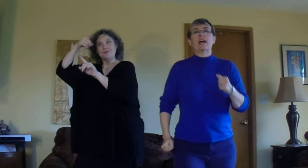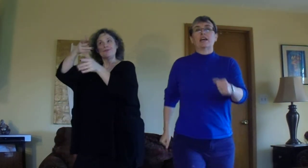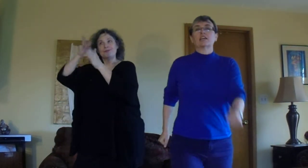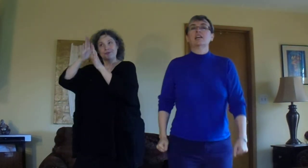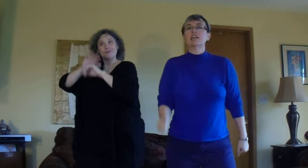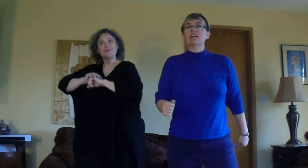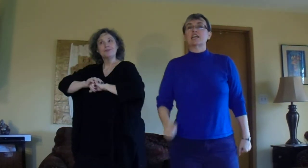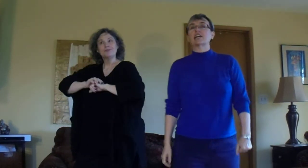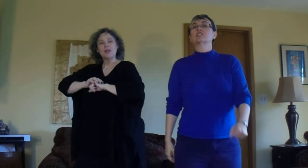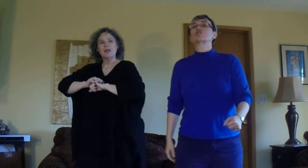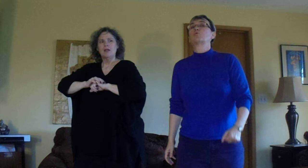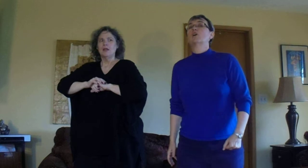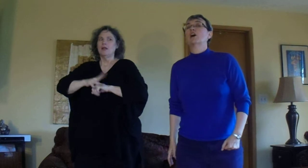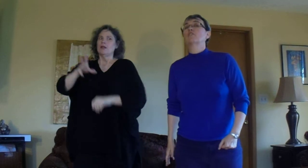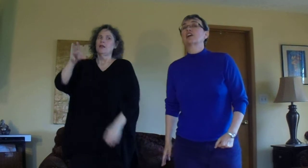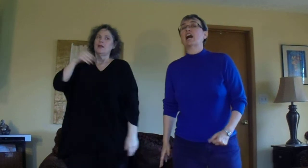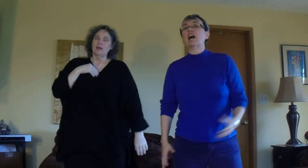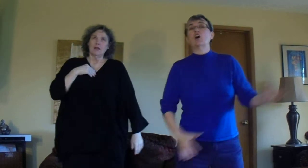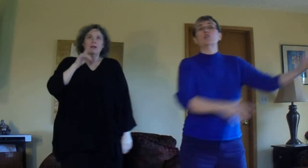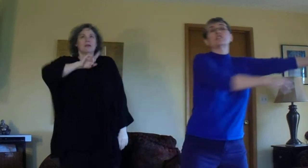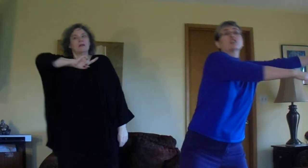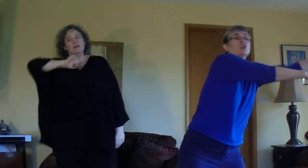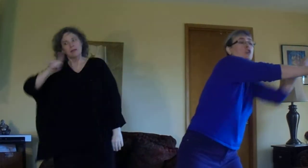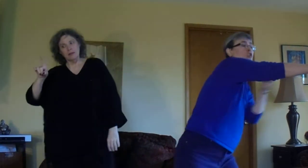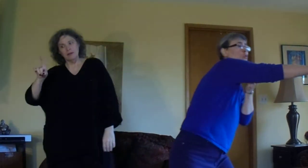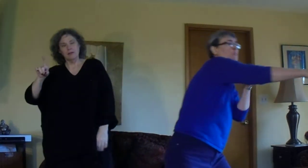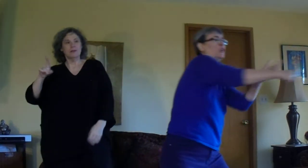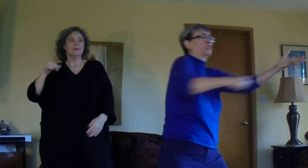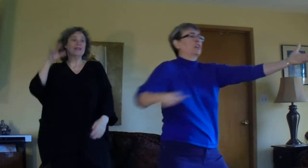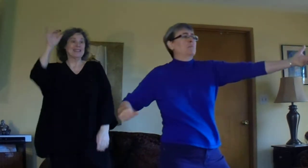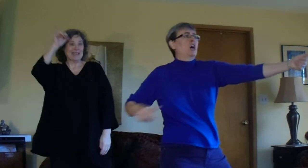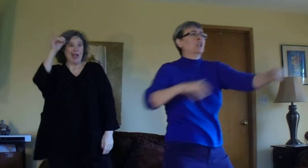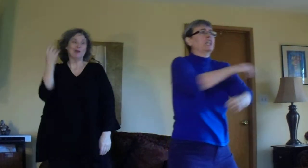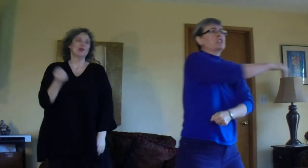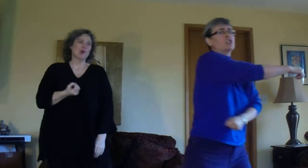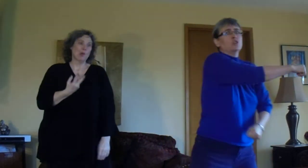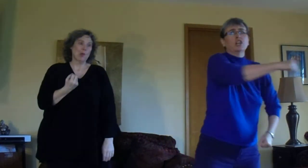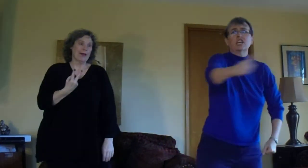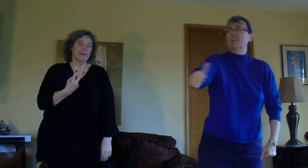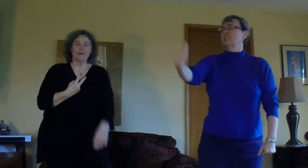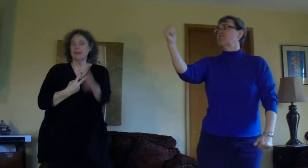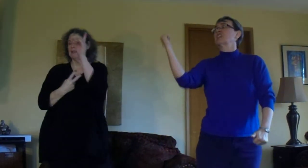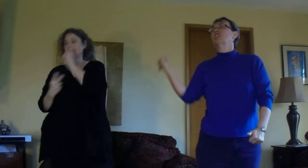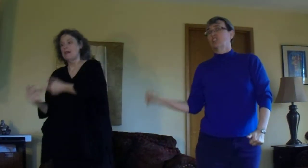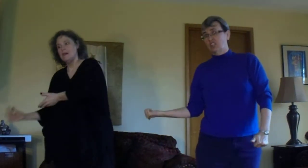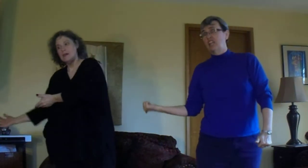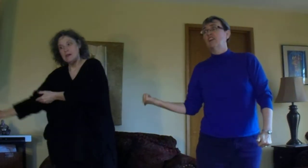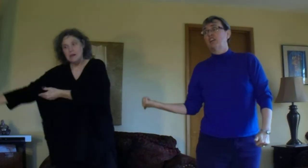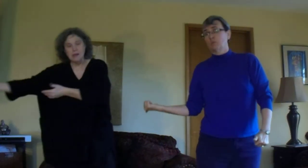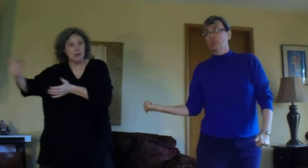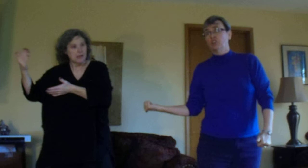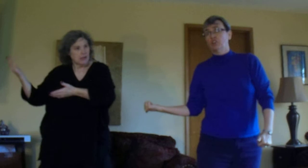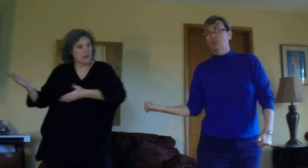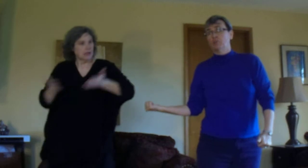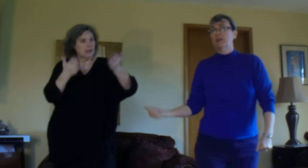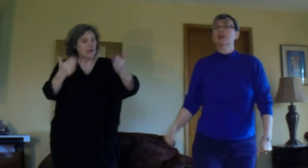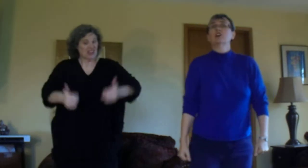back. He got his 12 cows, put them all into his living room.